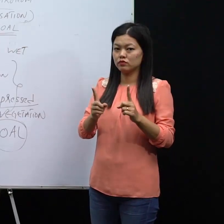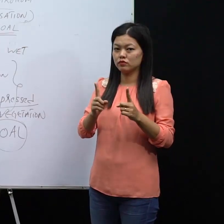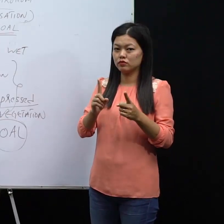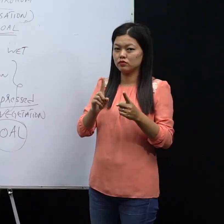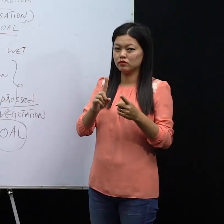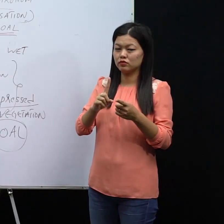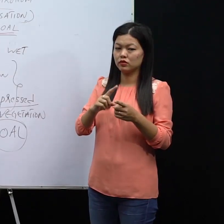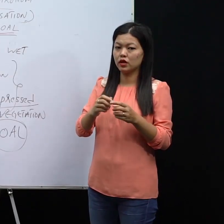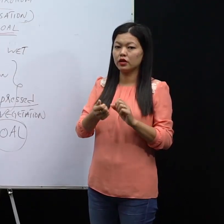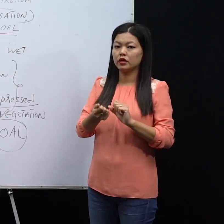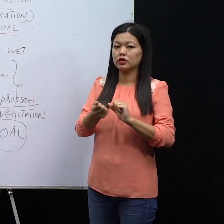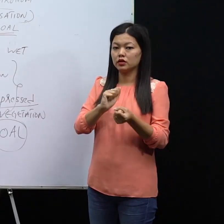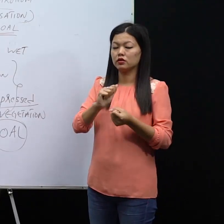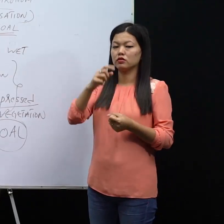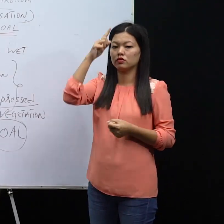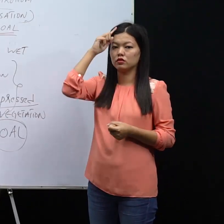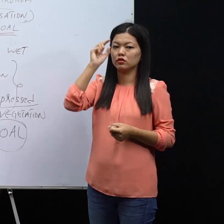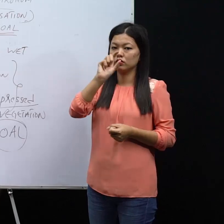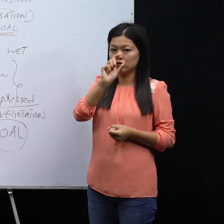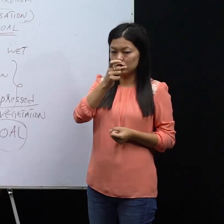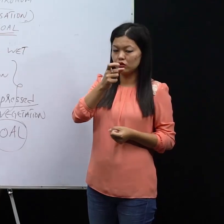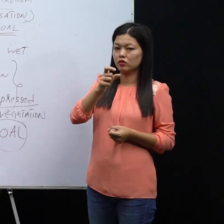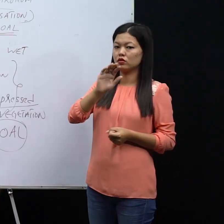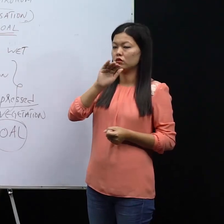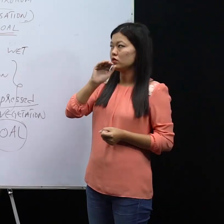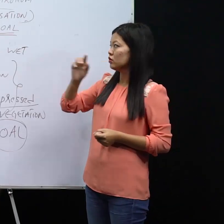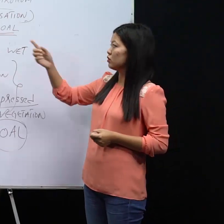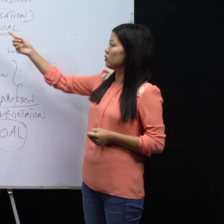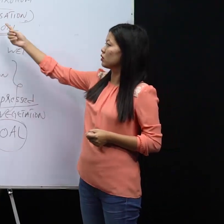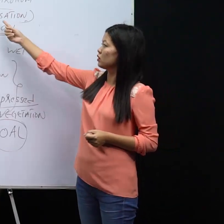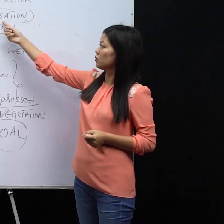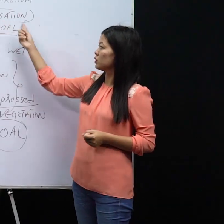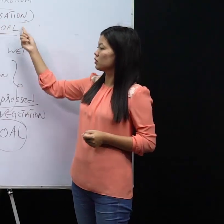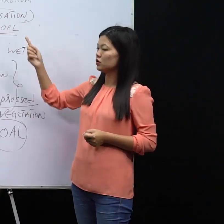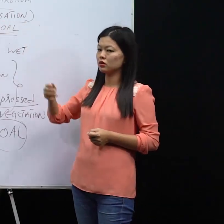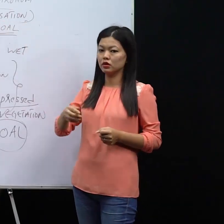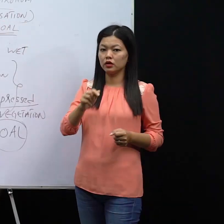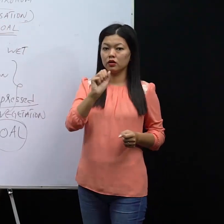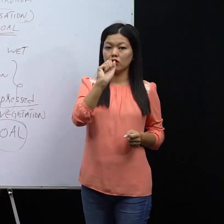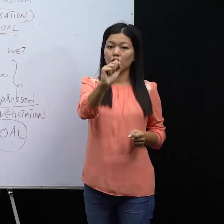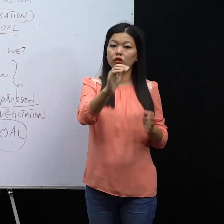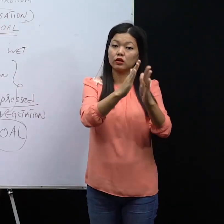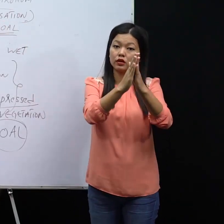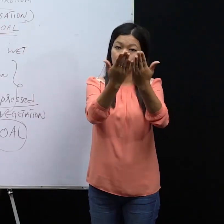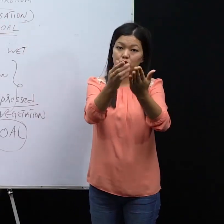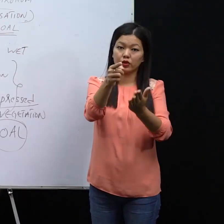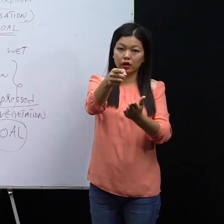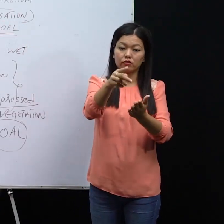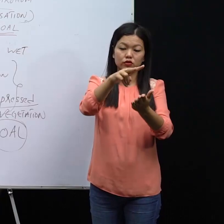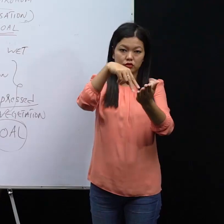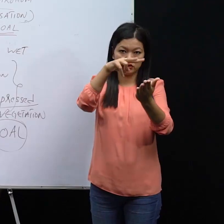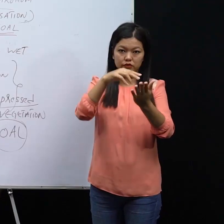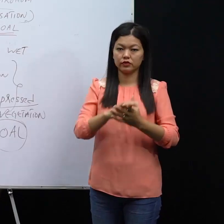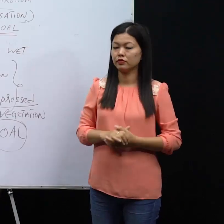into coal. Clear? So that is known as carbonization. So if I'm repeating something, means that is important, okay? So please,